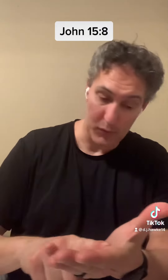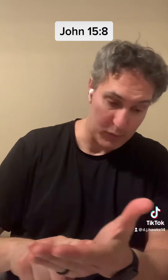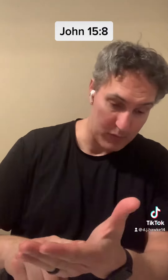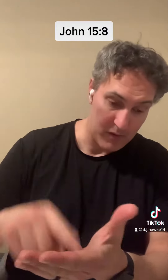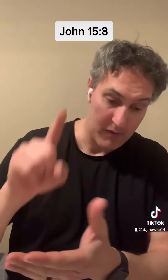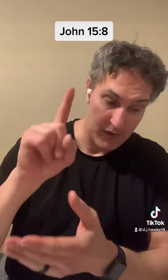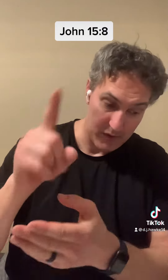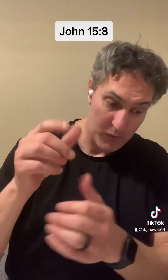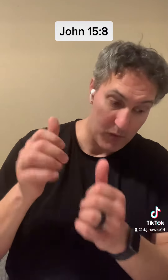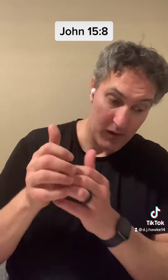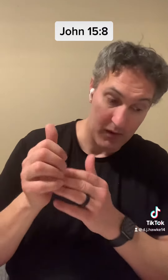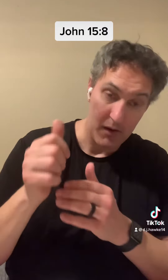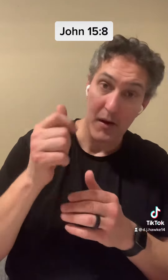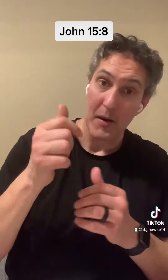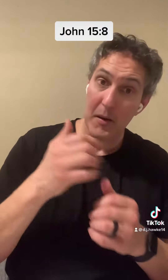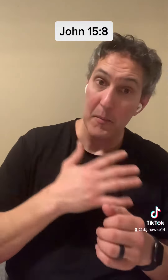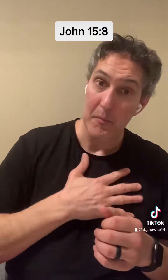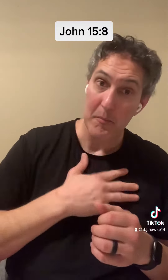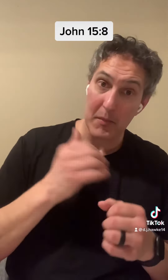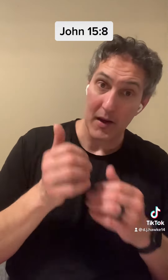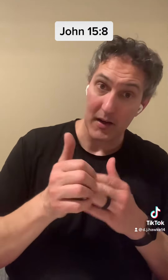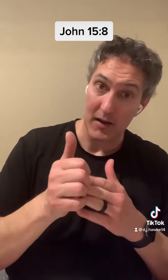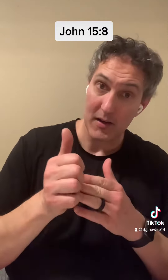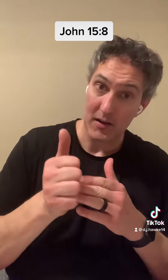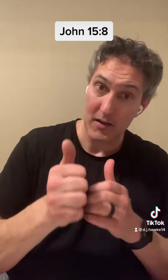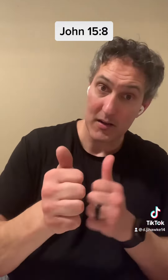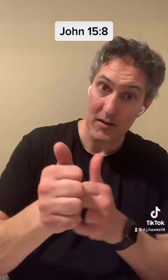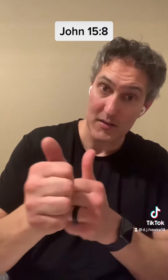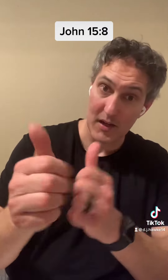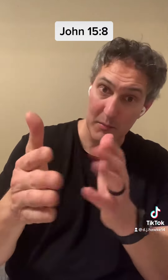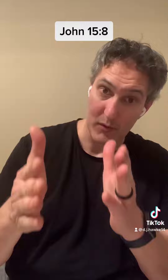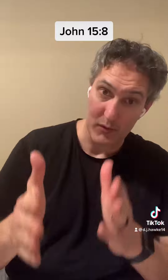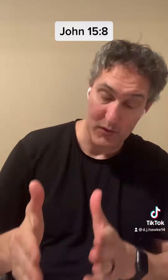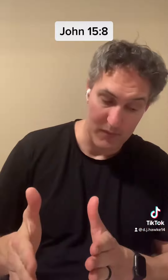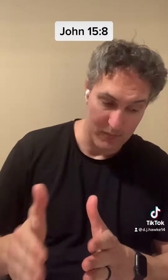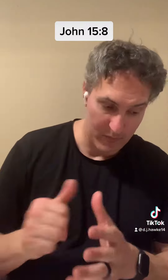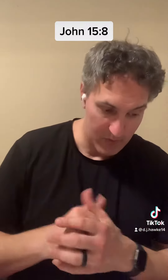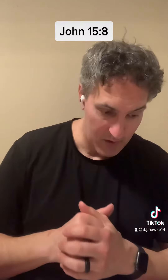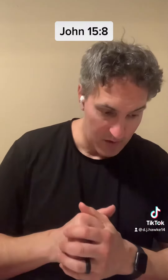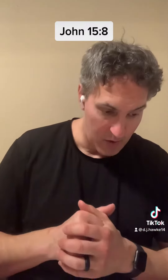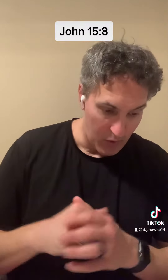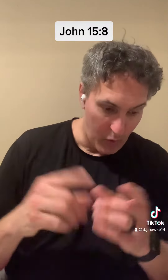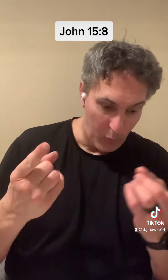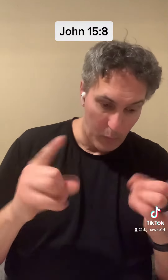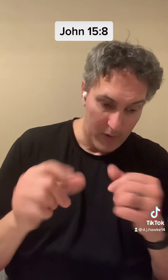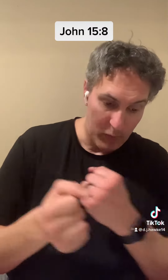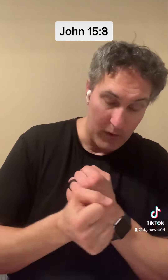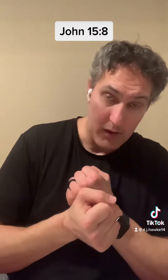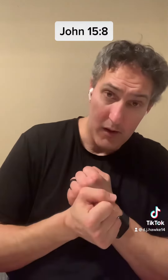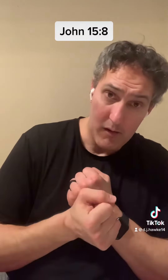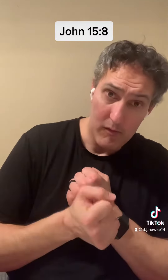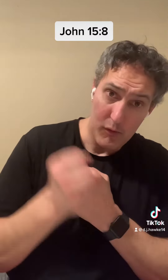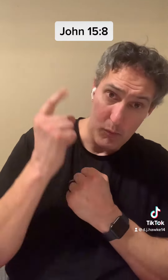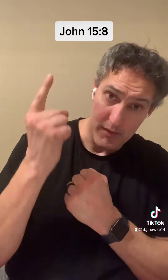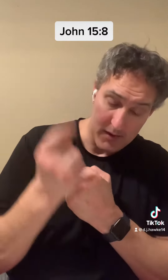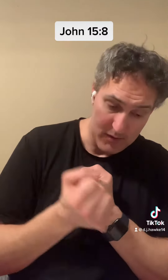prove that you are my disciples. Whenever we love with his